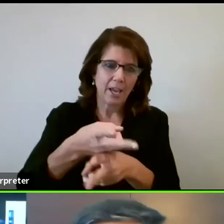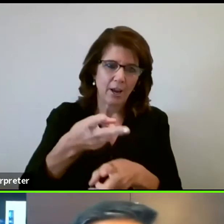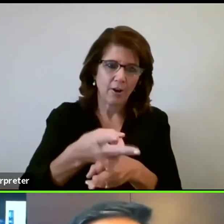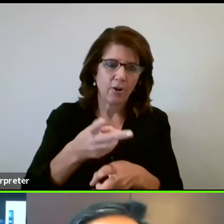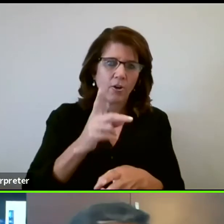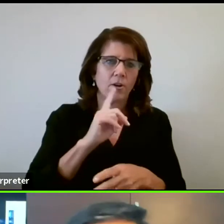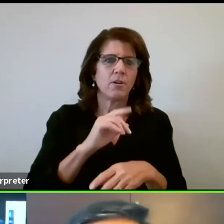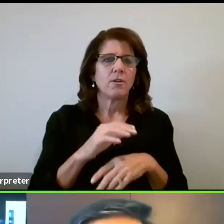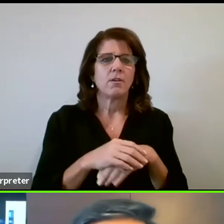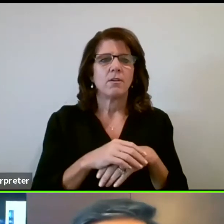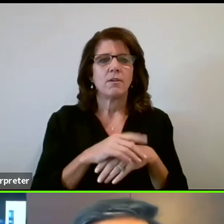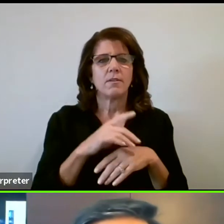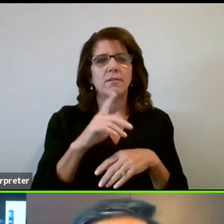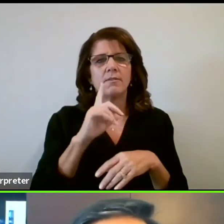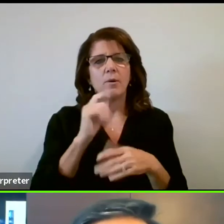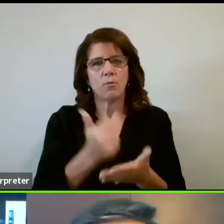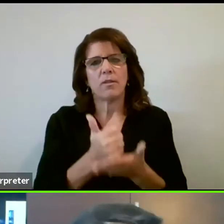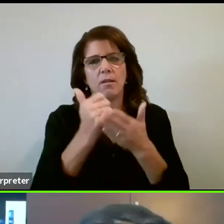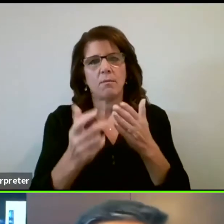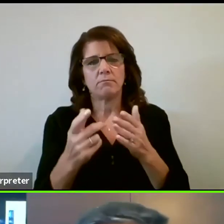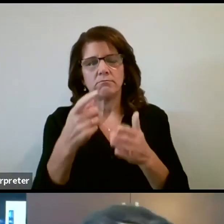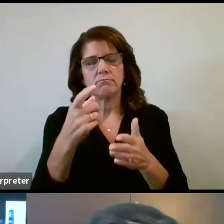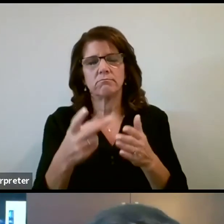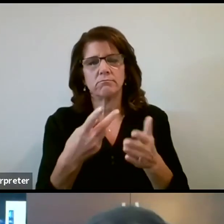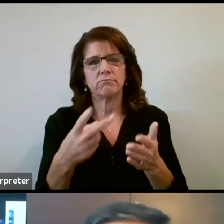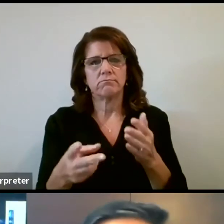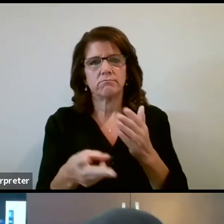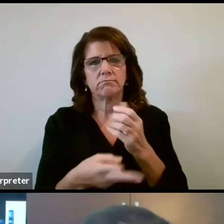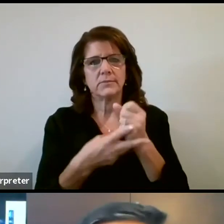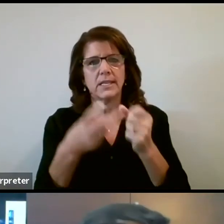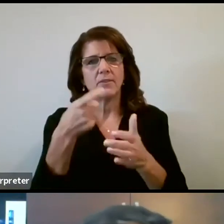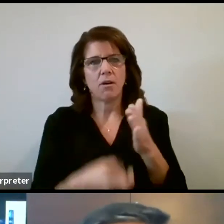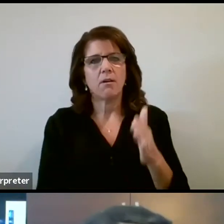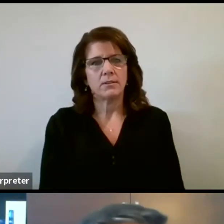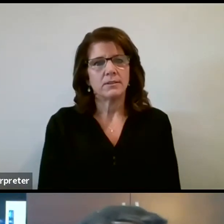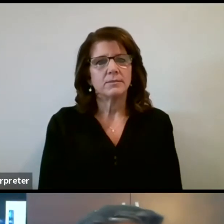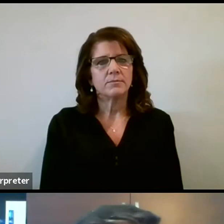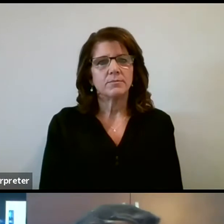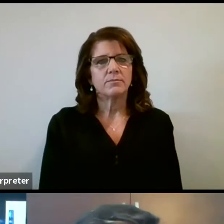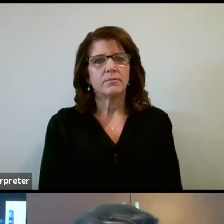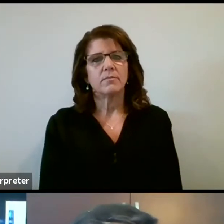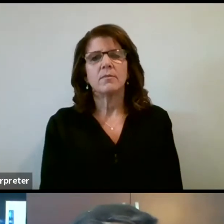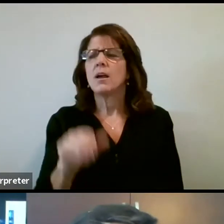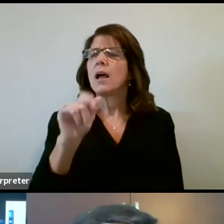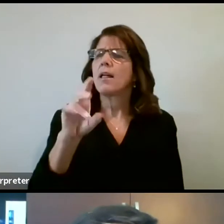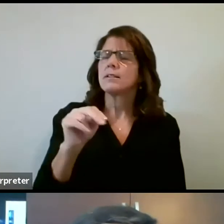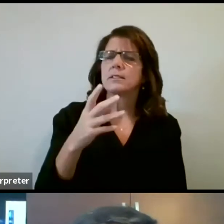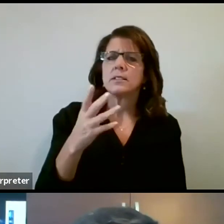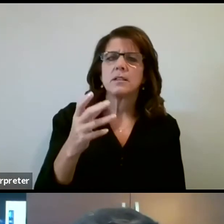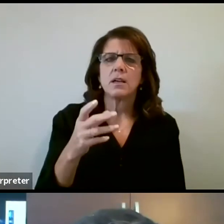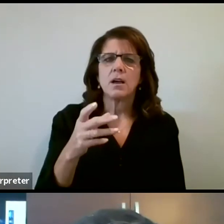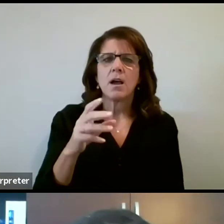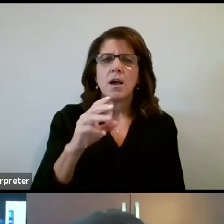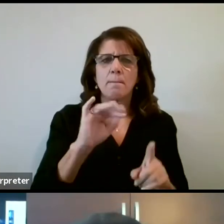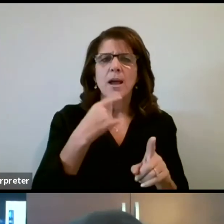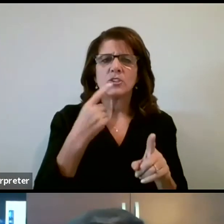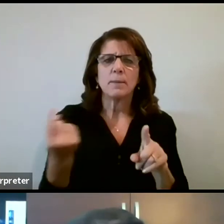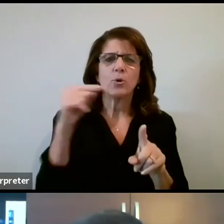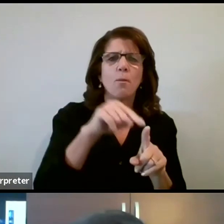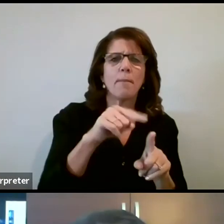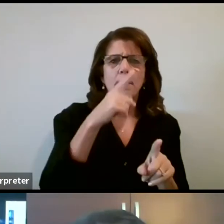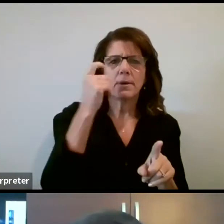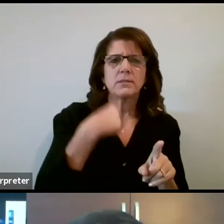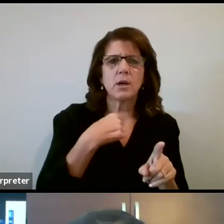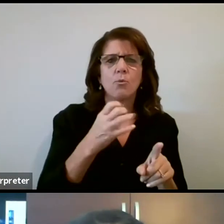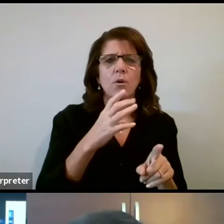leading to those cost savings. So that's the aspect. Great, Alison, I want to bring you in here, but I imagine I'm going to come back to you on this point because I